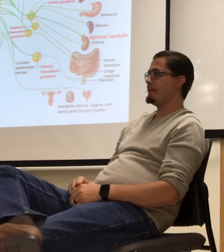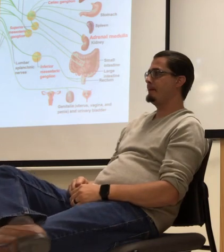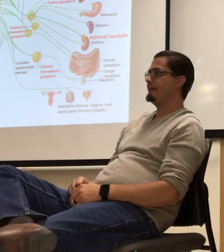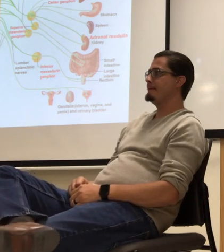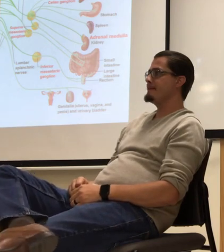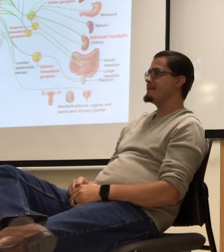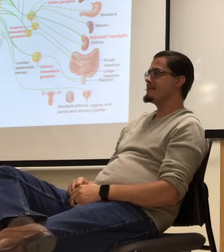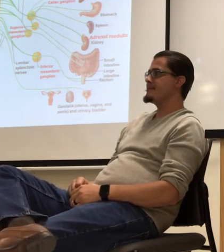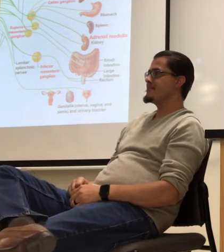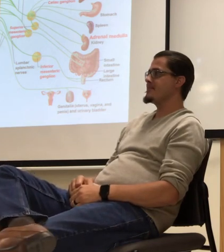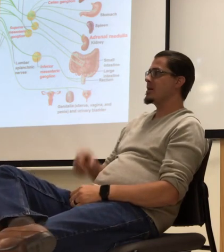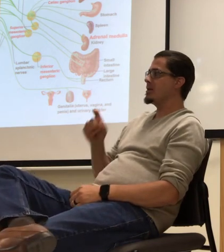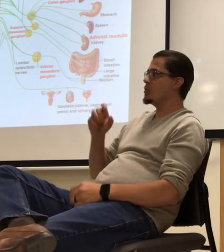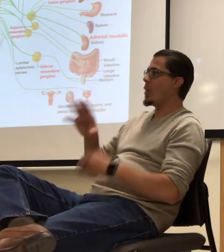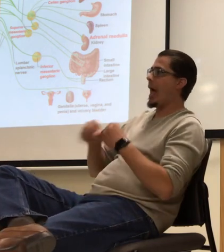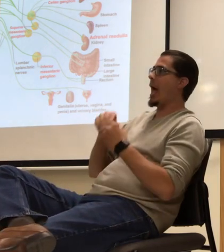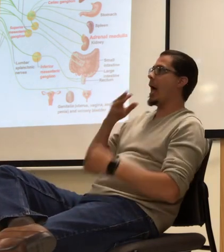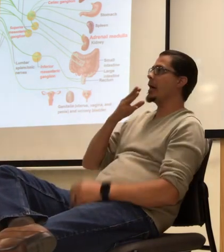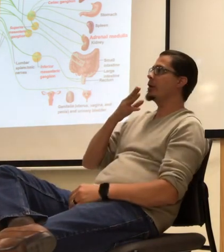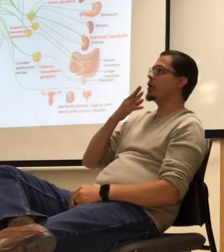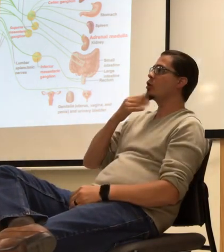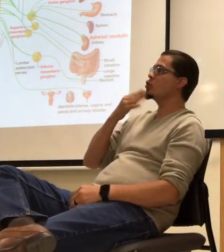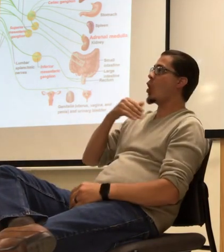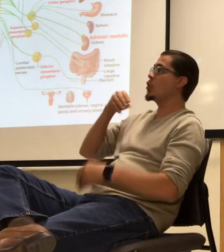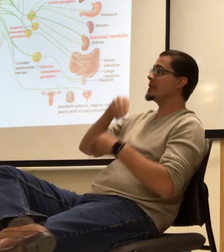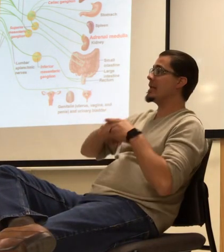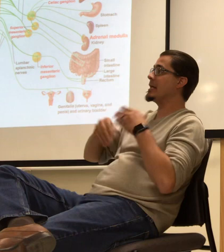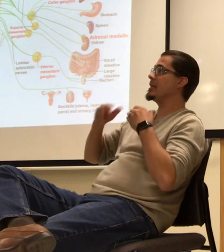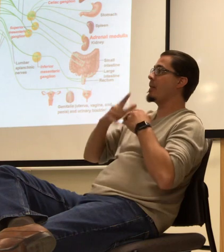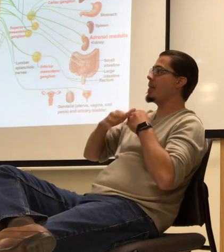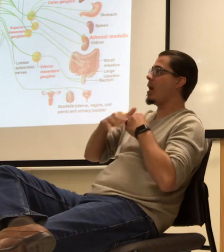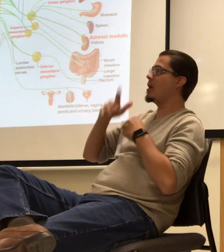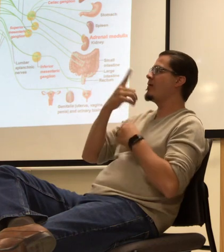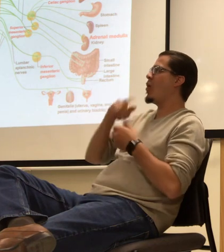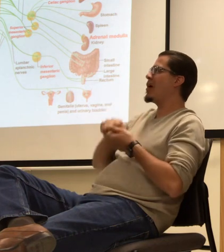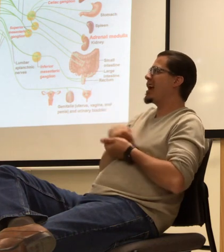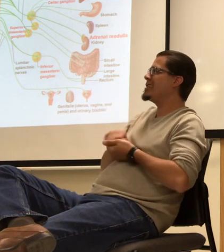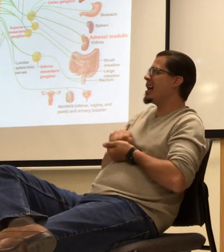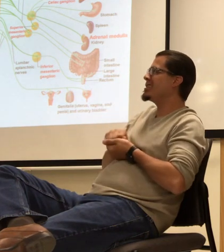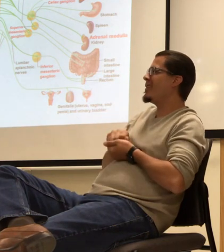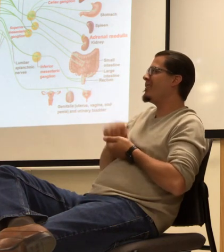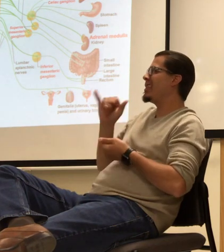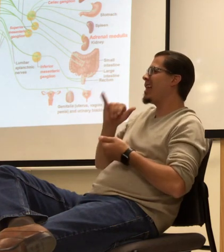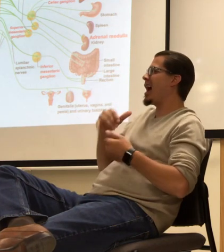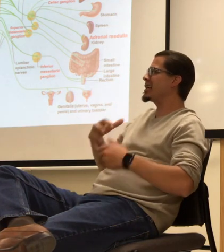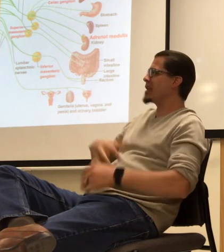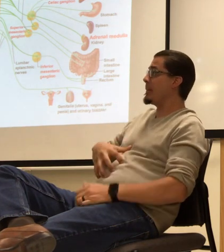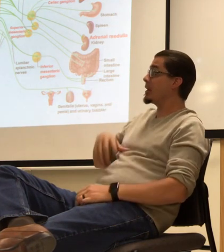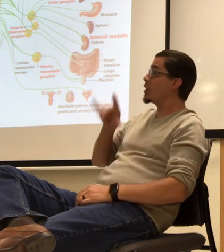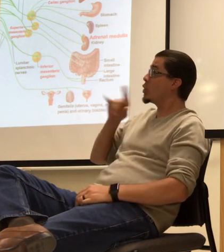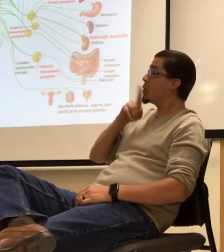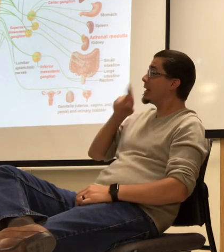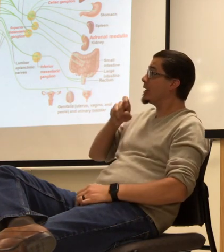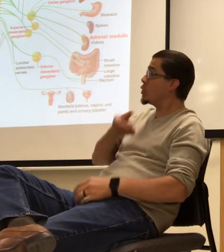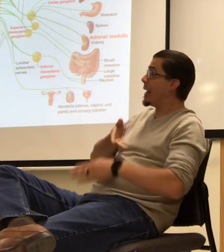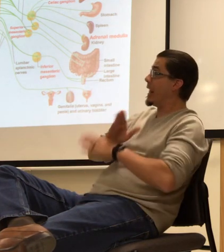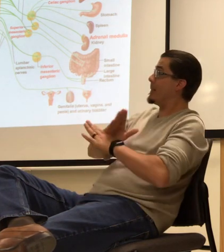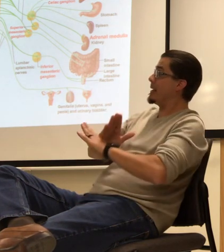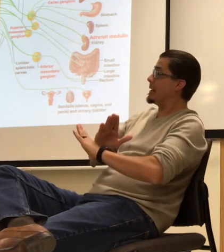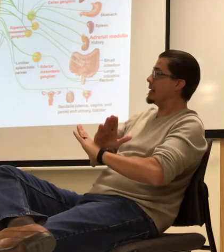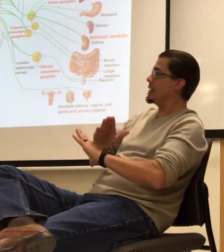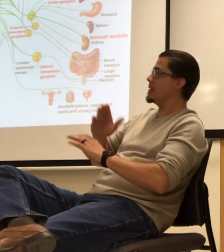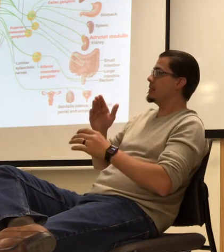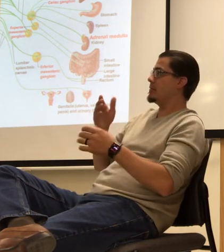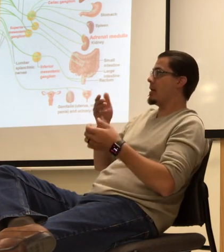glucose. Get some glucose in the blood. You know, for digestive organs like the stomach, you really want to inhibit anything and